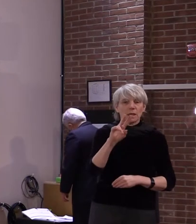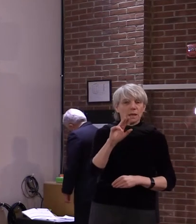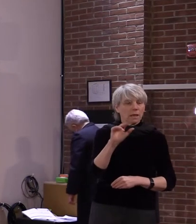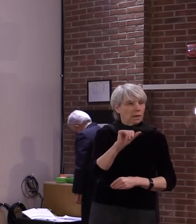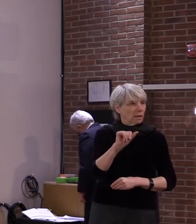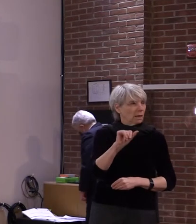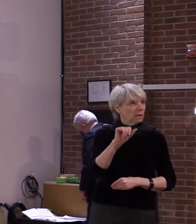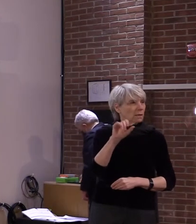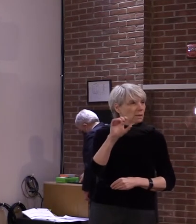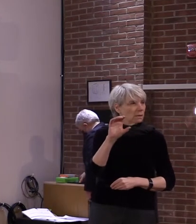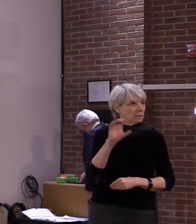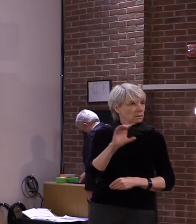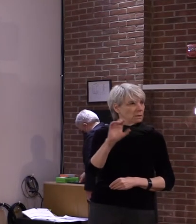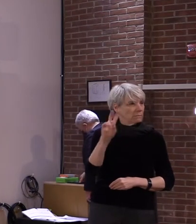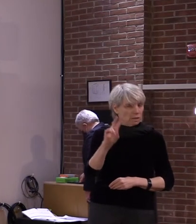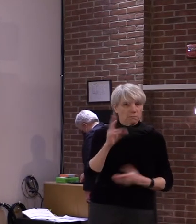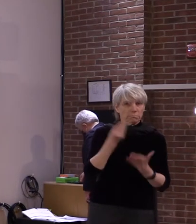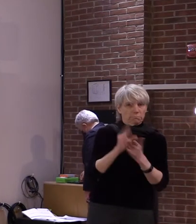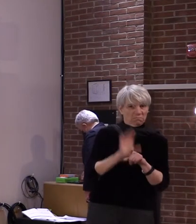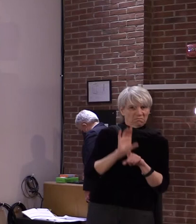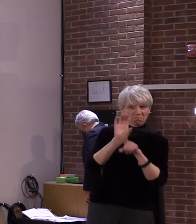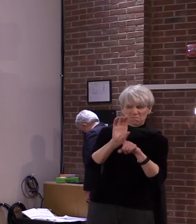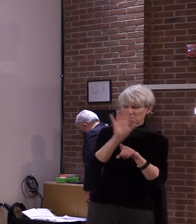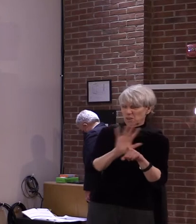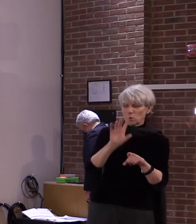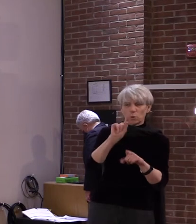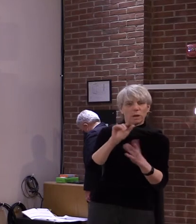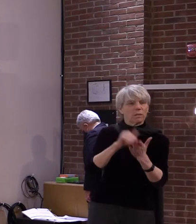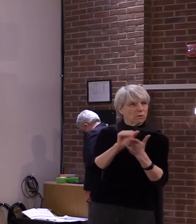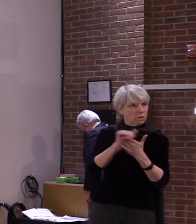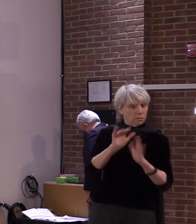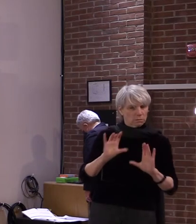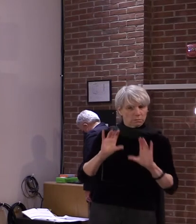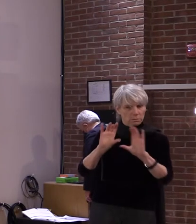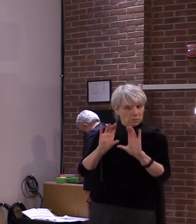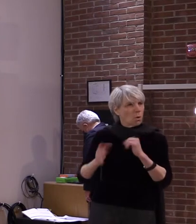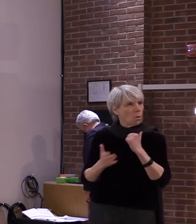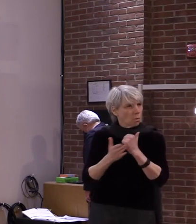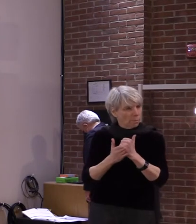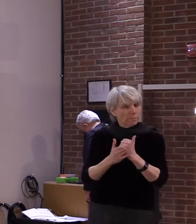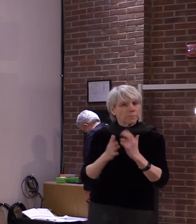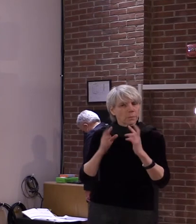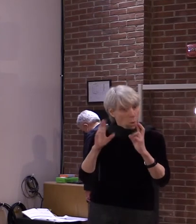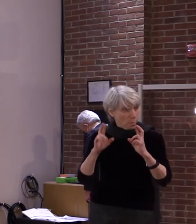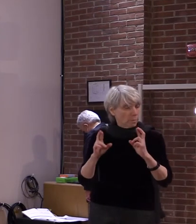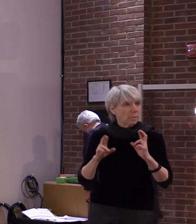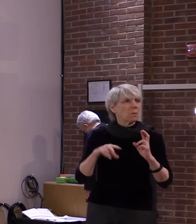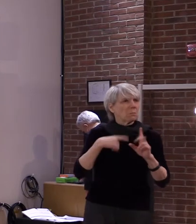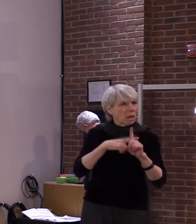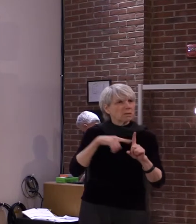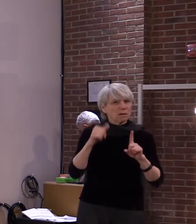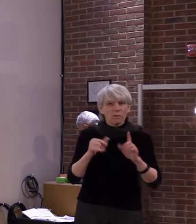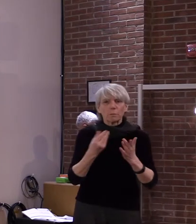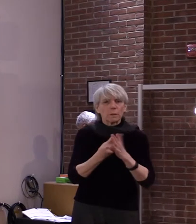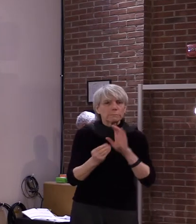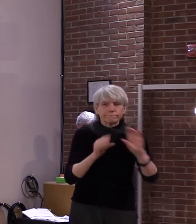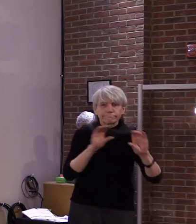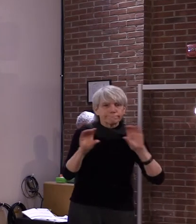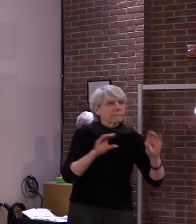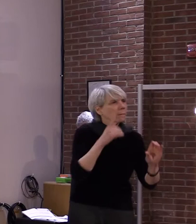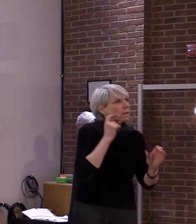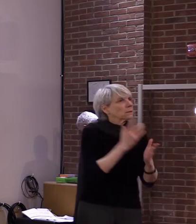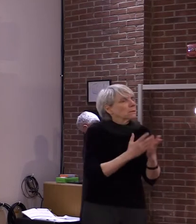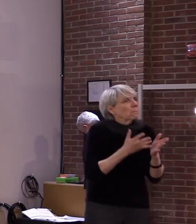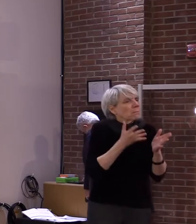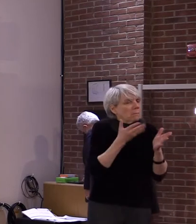million dollars as well as some other initiatives that we hope will help with this surplus money that we have